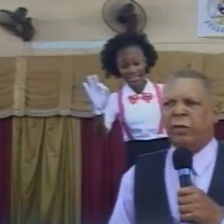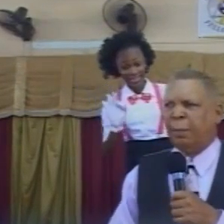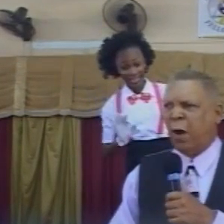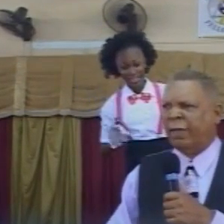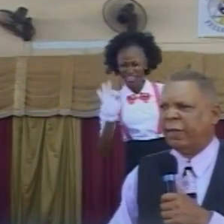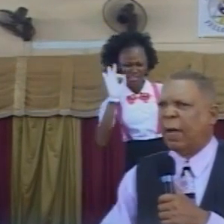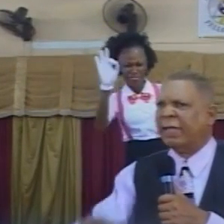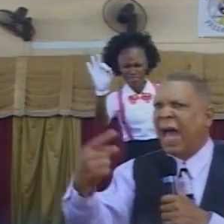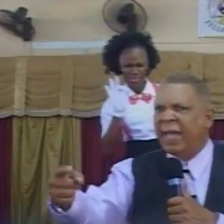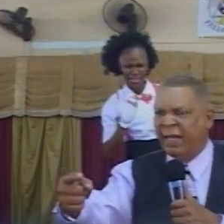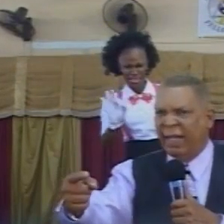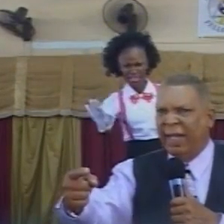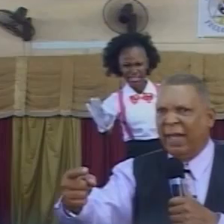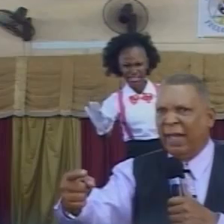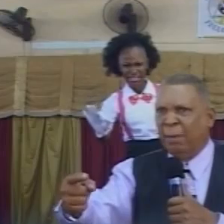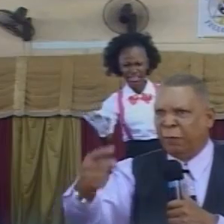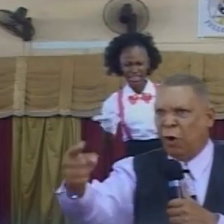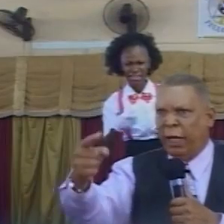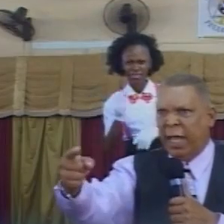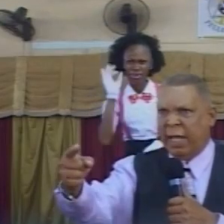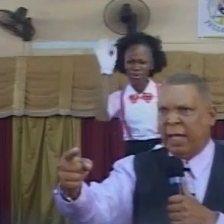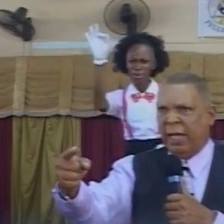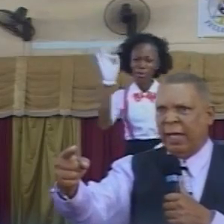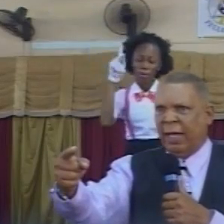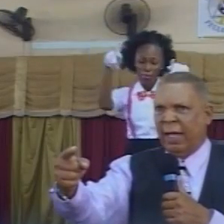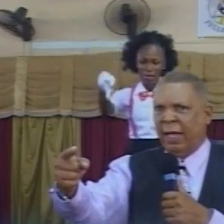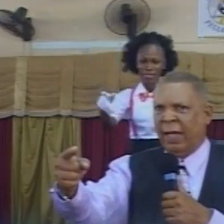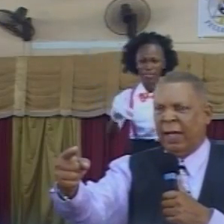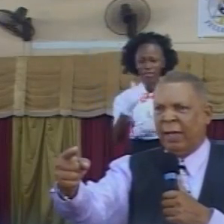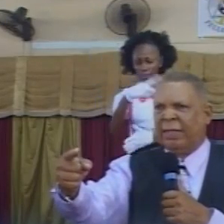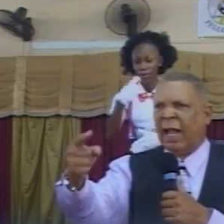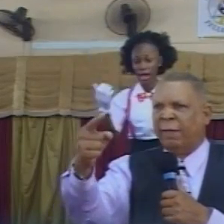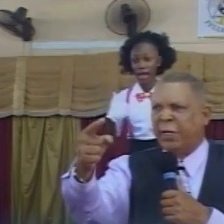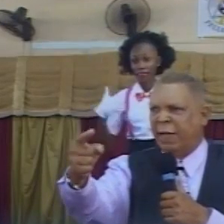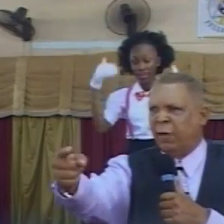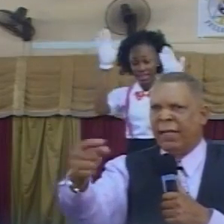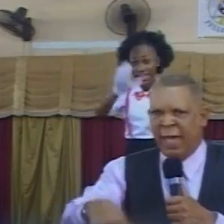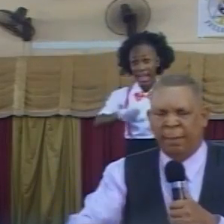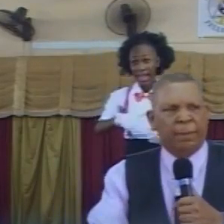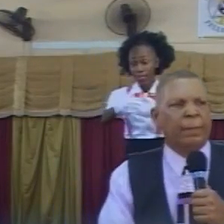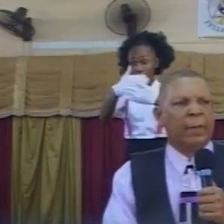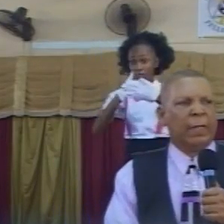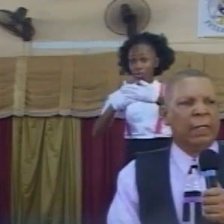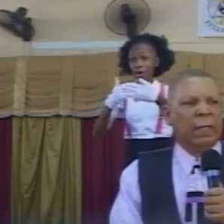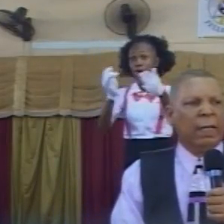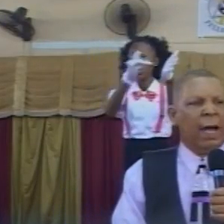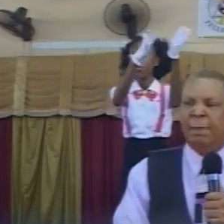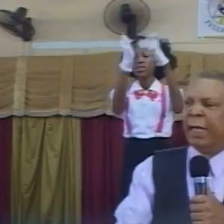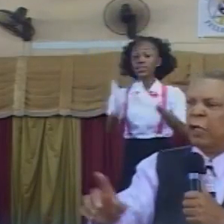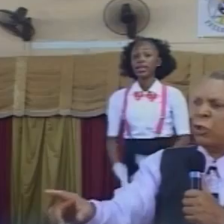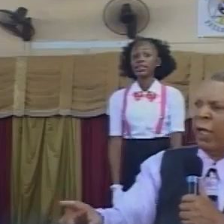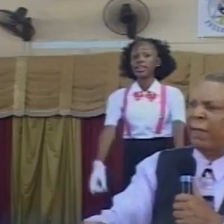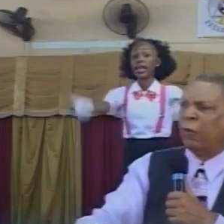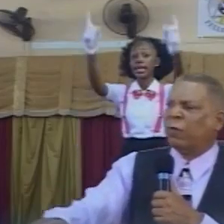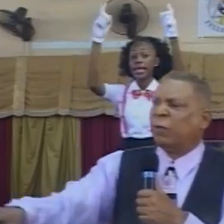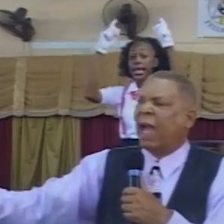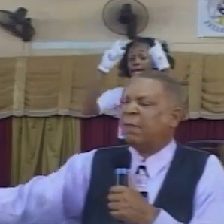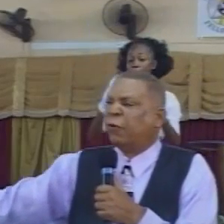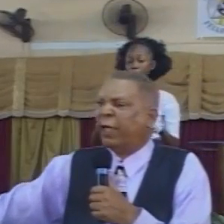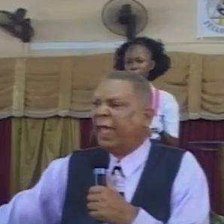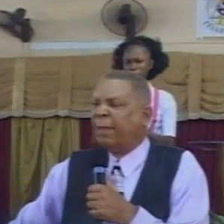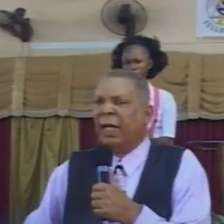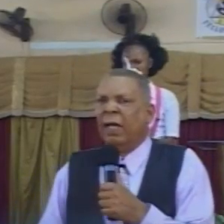Preaching to the persons who had died before he, the salvation of God, came. And making sure even those